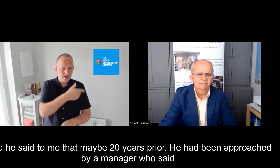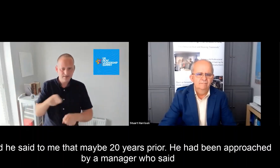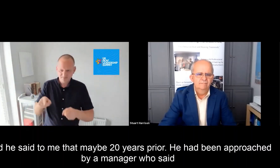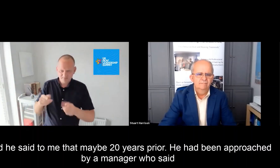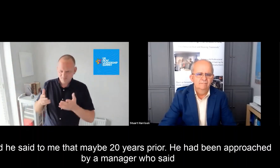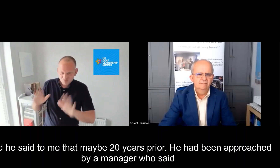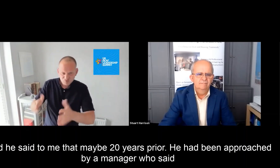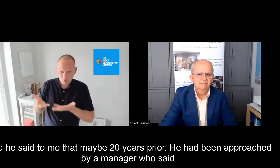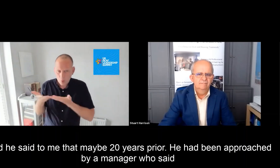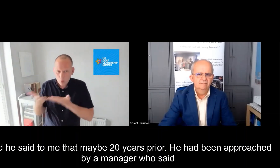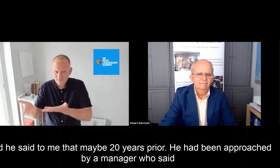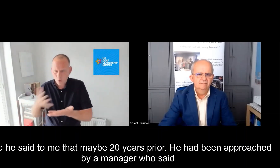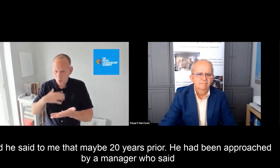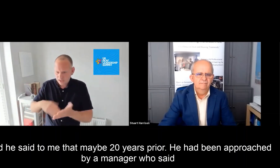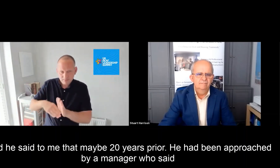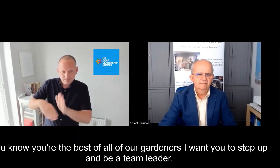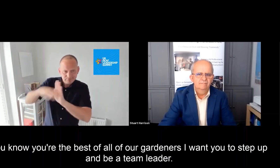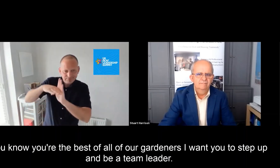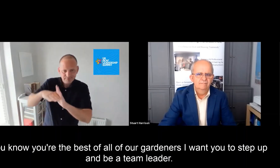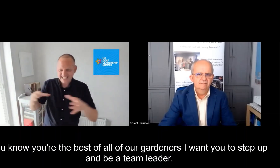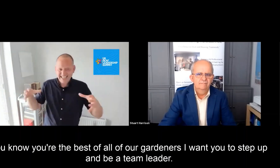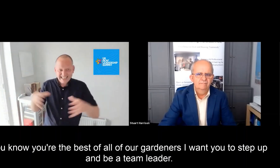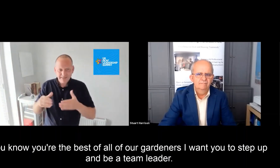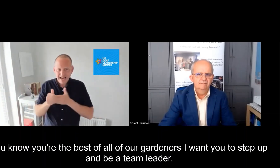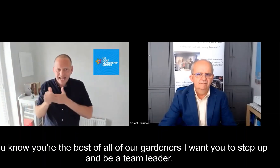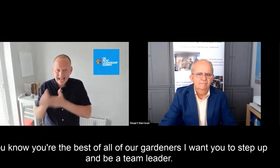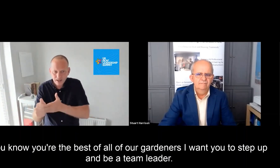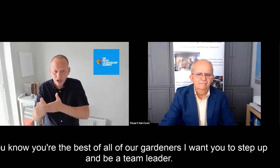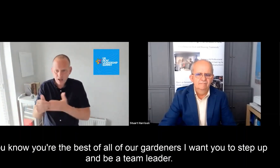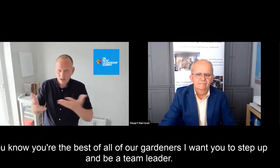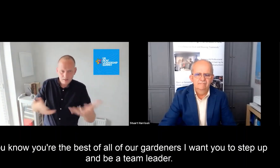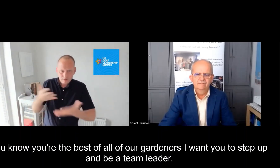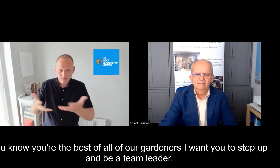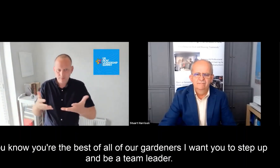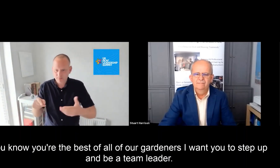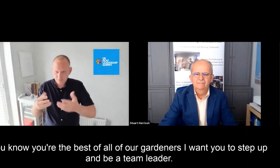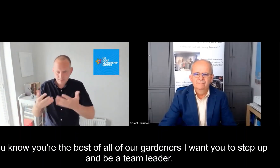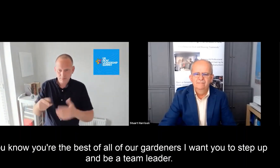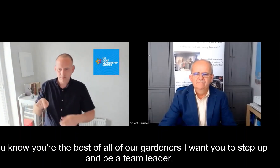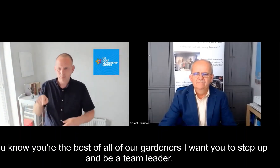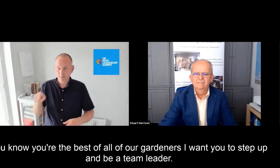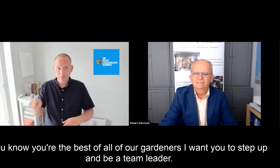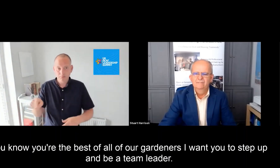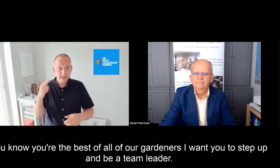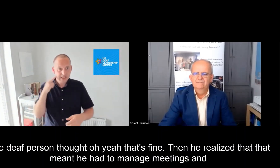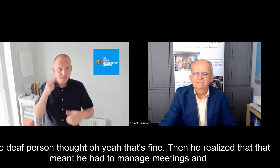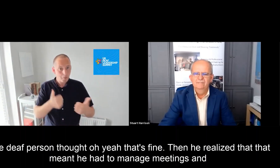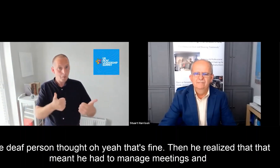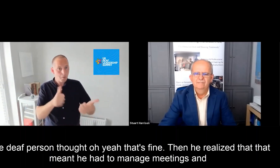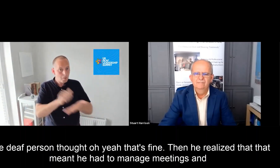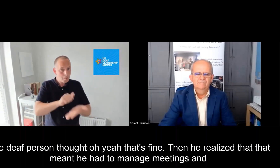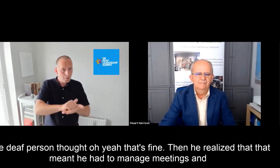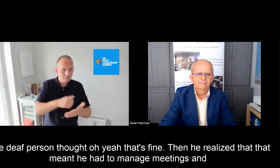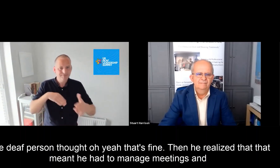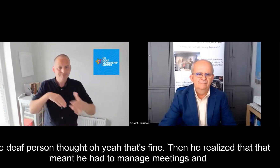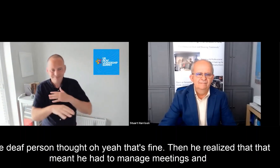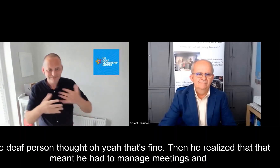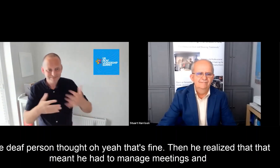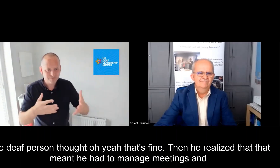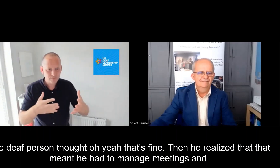by a manager who said, you know, you're the best of all of our gardeners. I want you to step up and be a team leader. And the deaf person